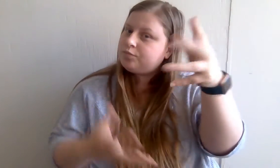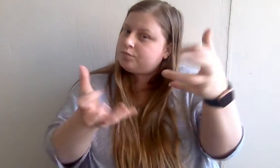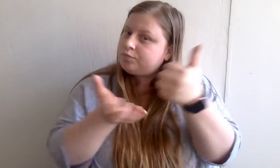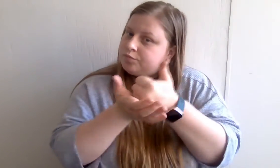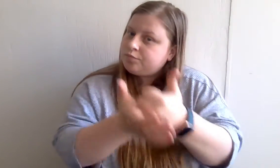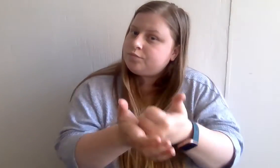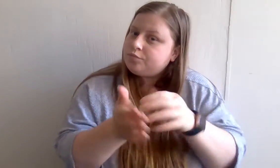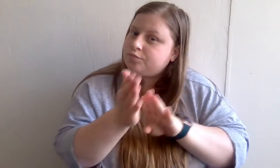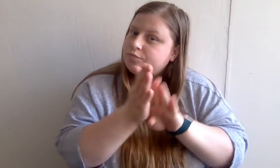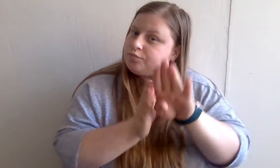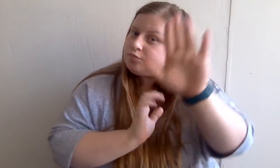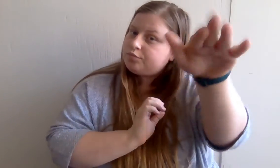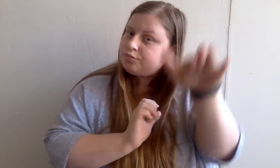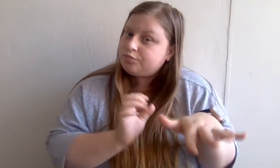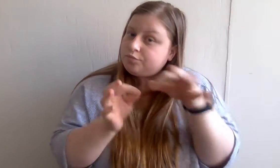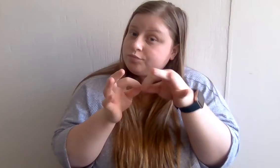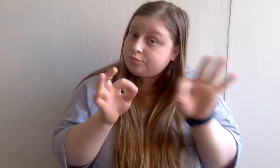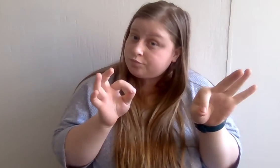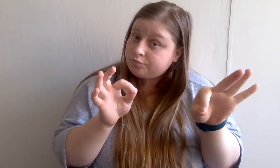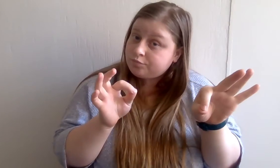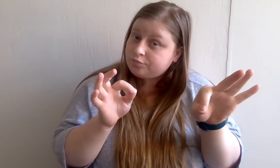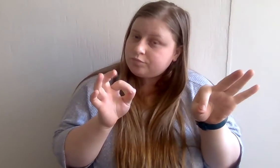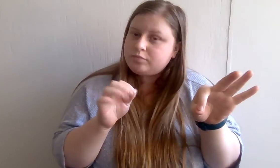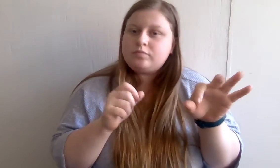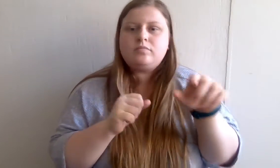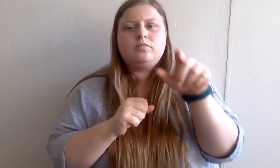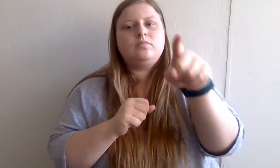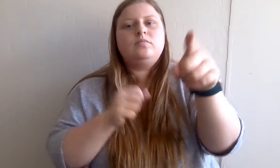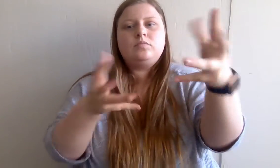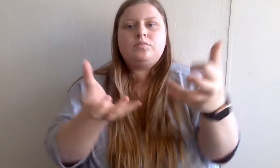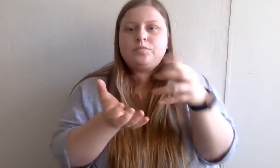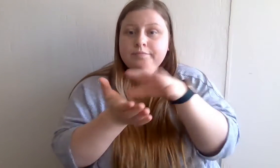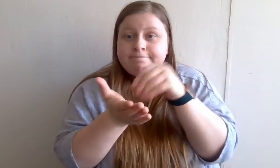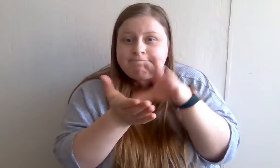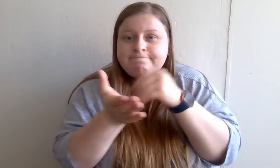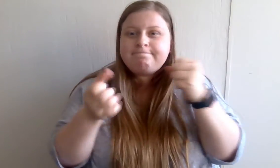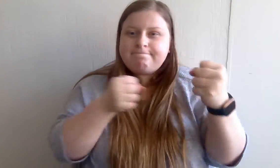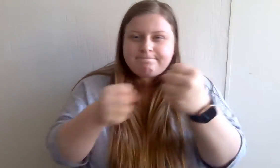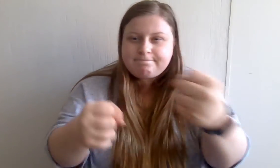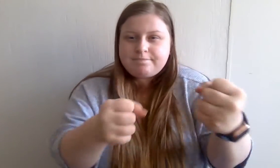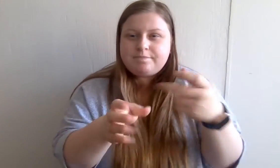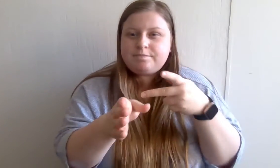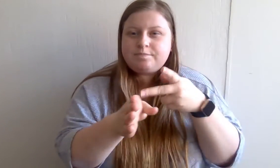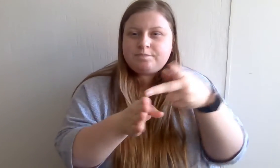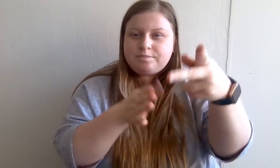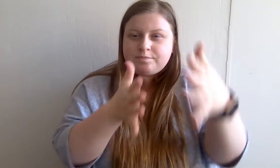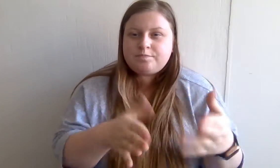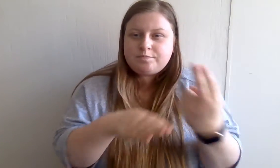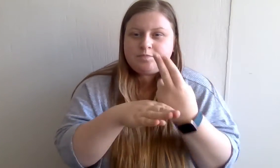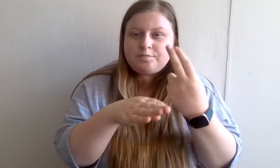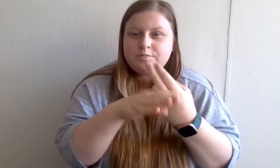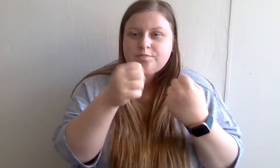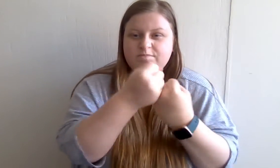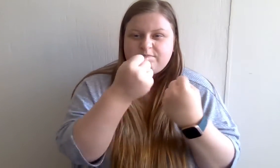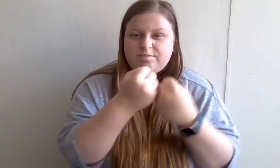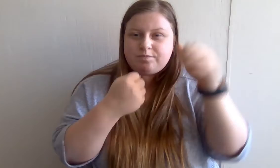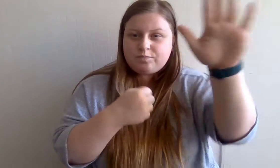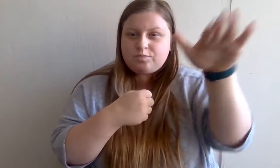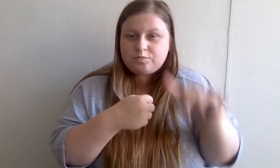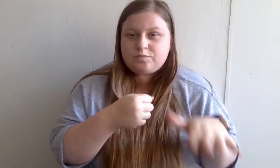Hello! Do you want to develop your child's language? Do you want to learn strategies professionals use to